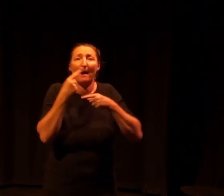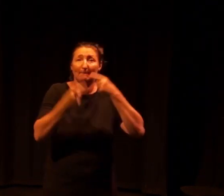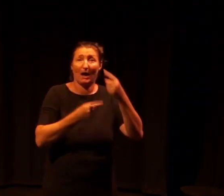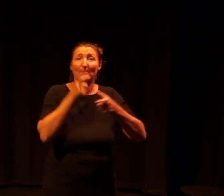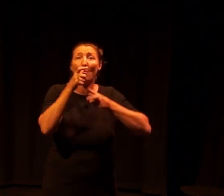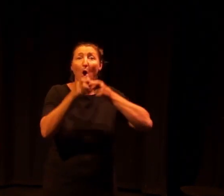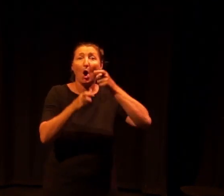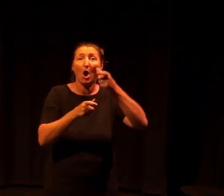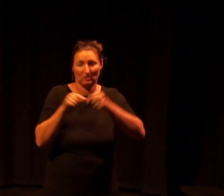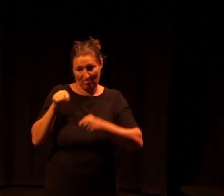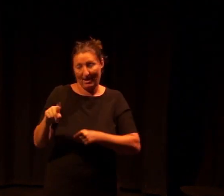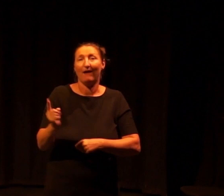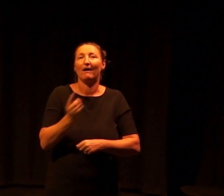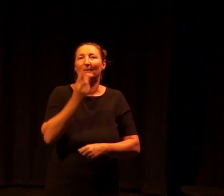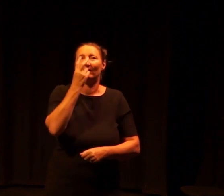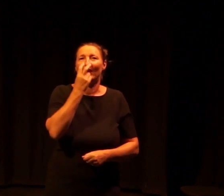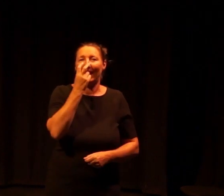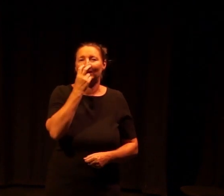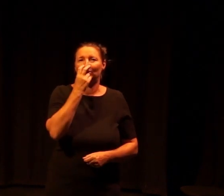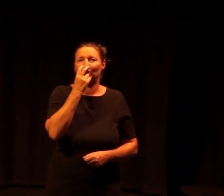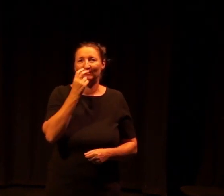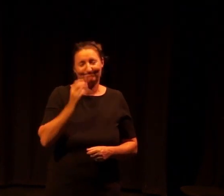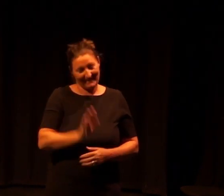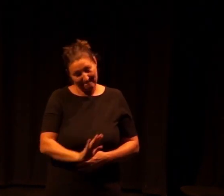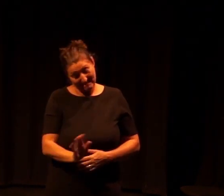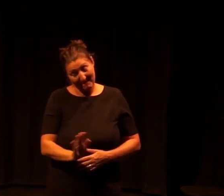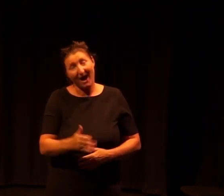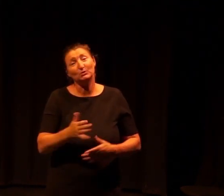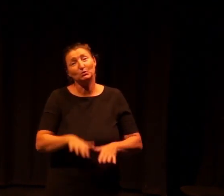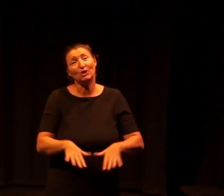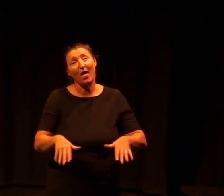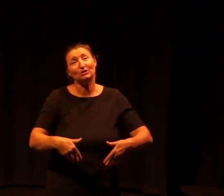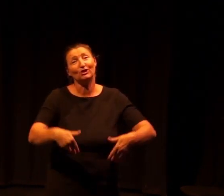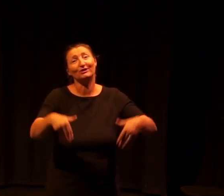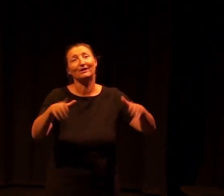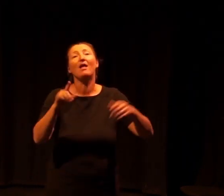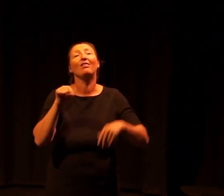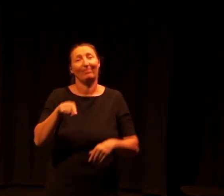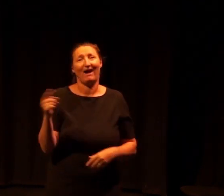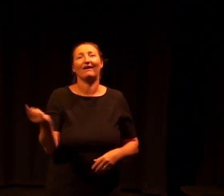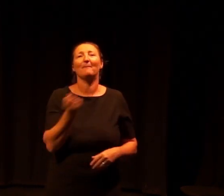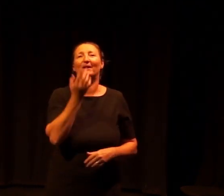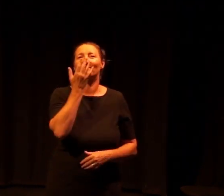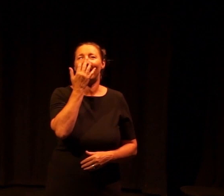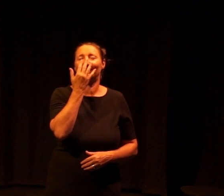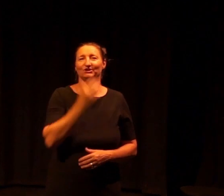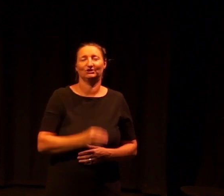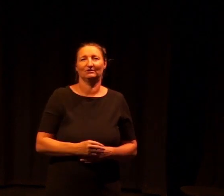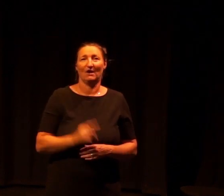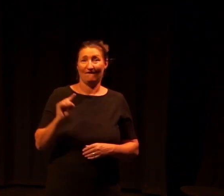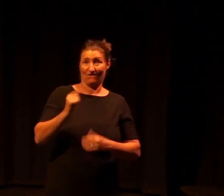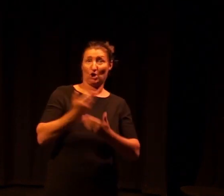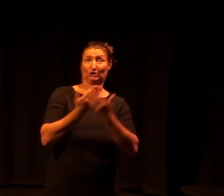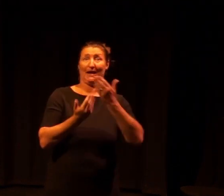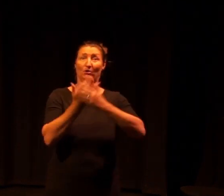That's coming of age. Waving goodbye to childhood and the smaller stage. That's coming of age. First day